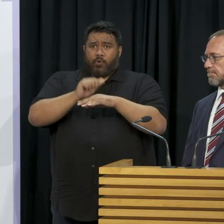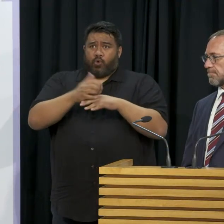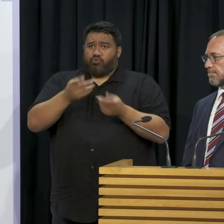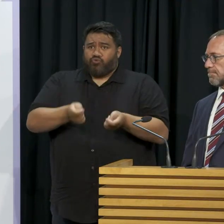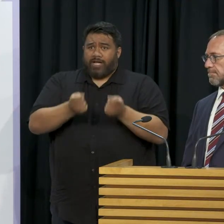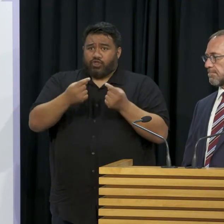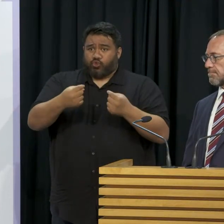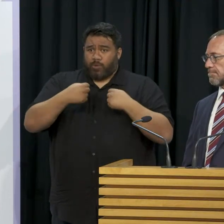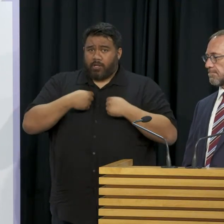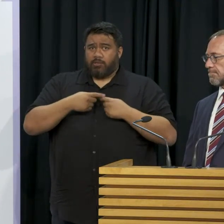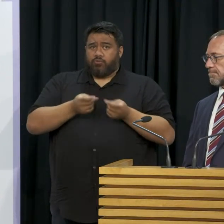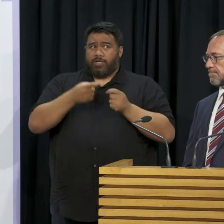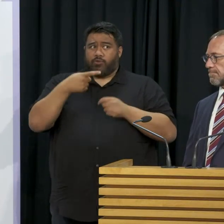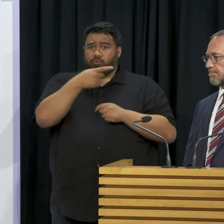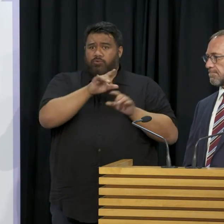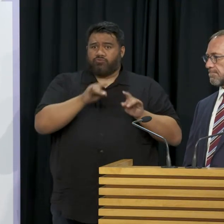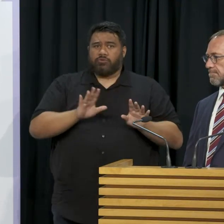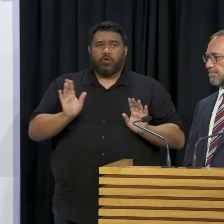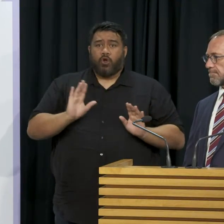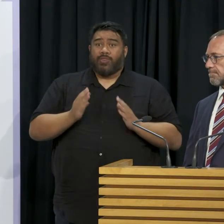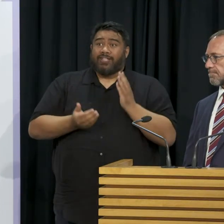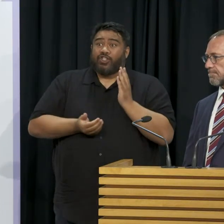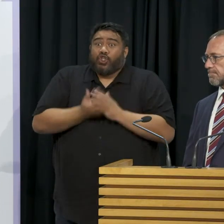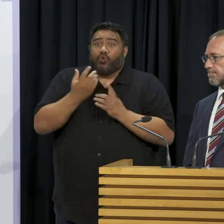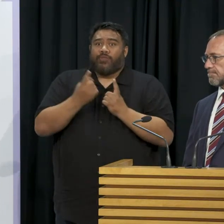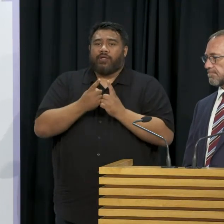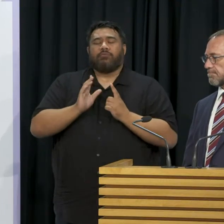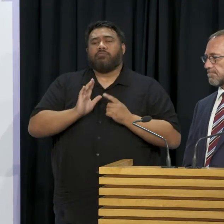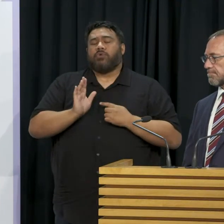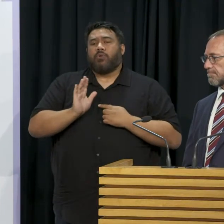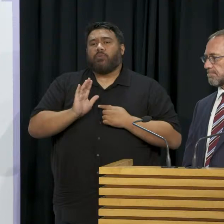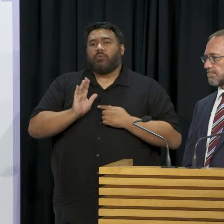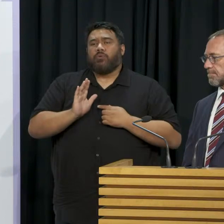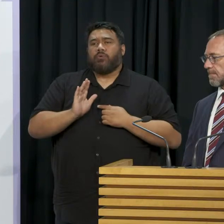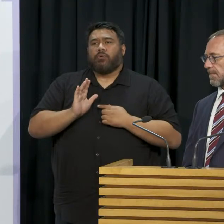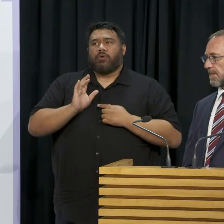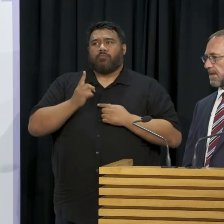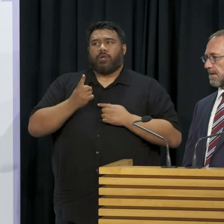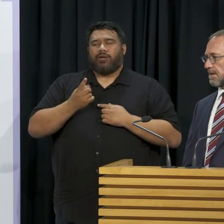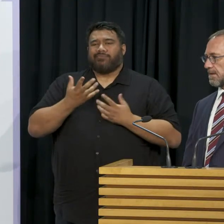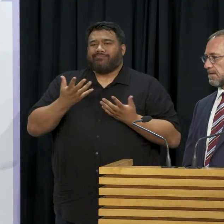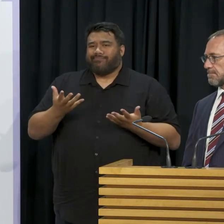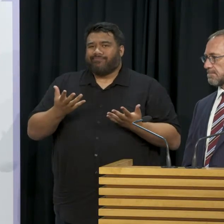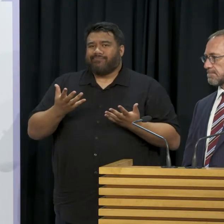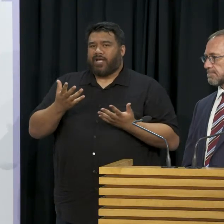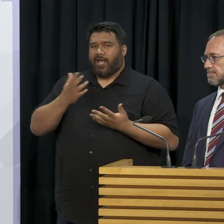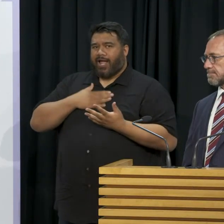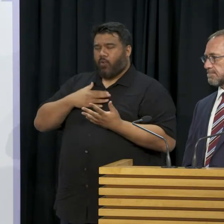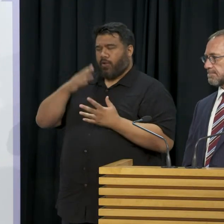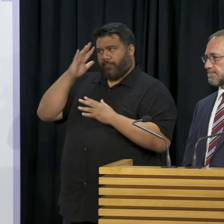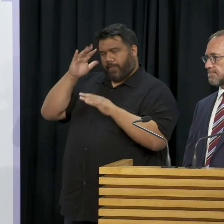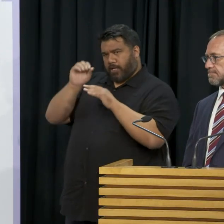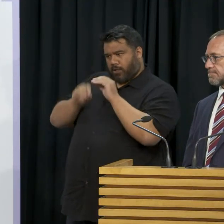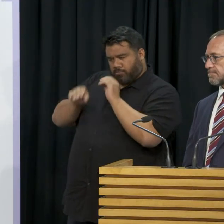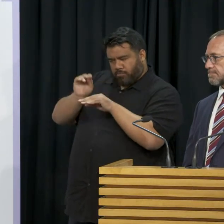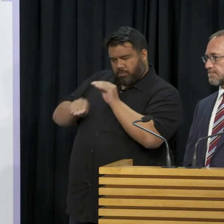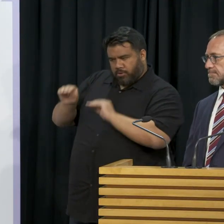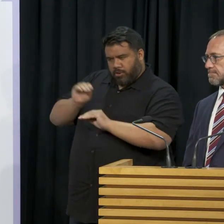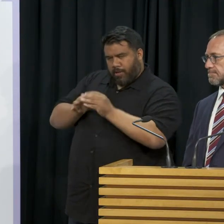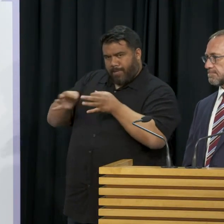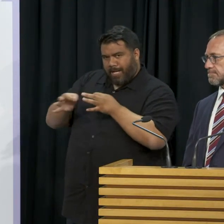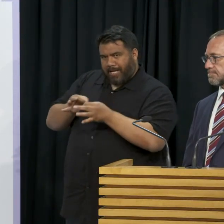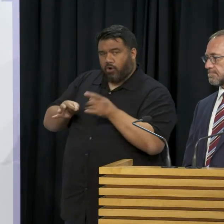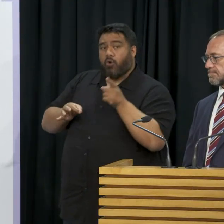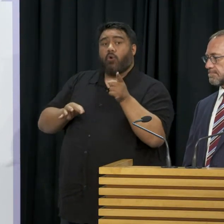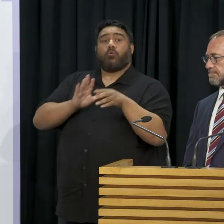raised with Australia. So I don't see that as a new development. Of course, what we'll need to do is feature that into and factor that into our thinking as we work through